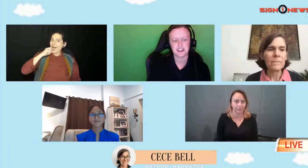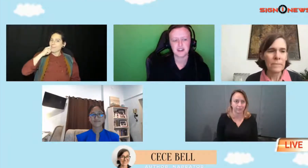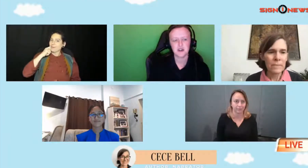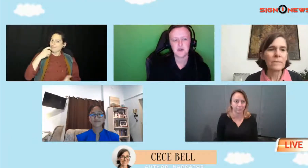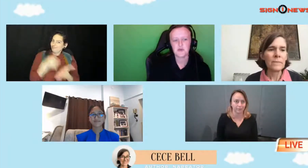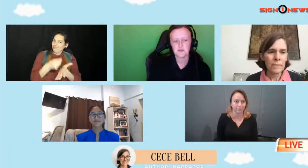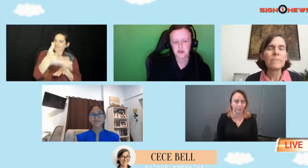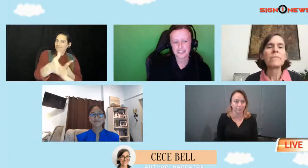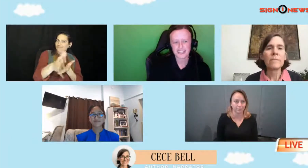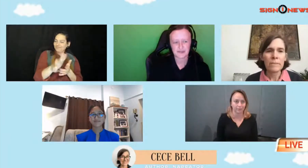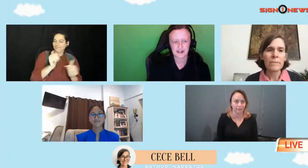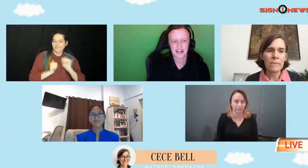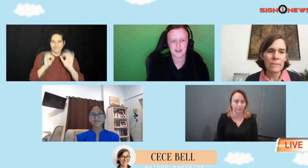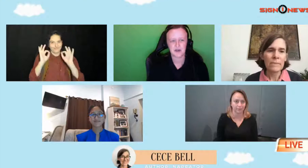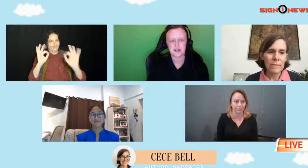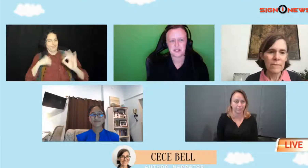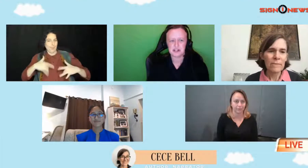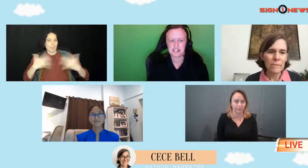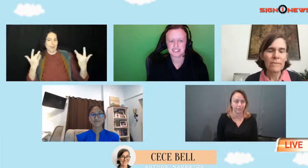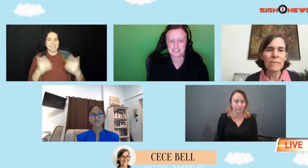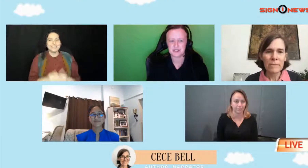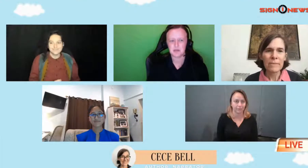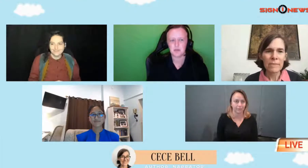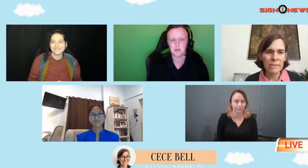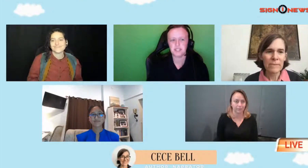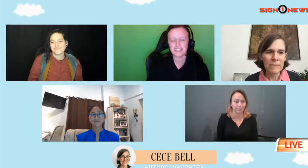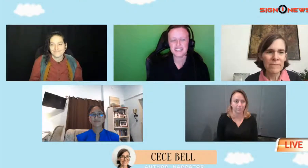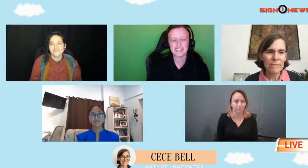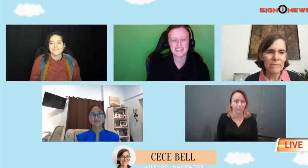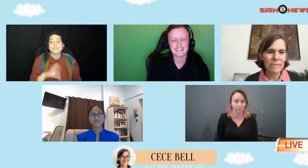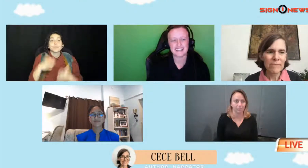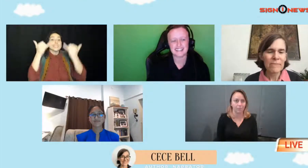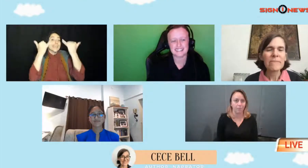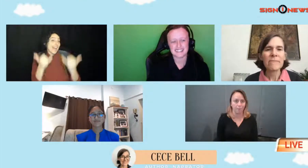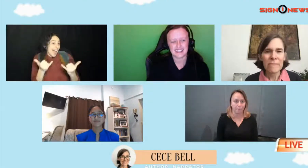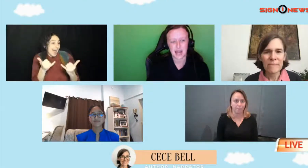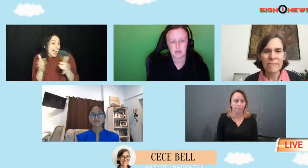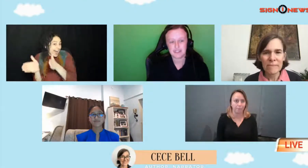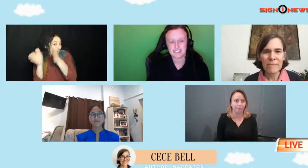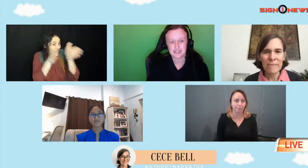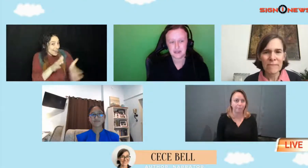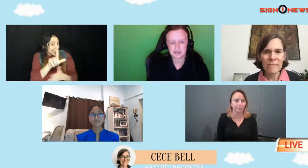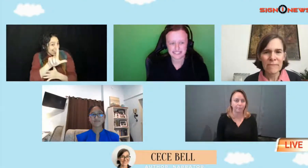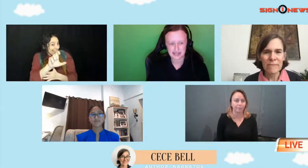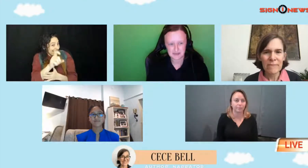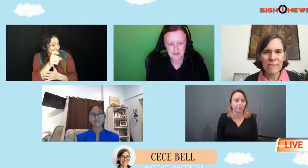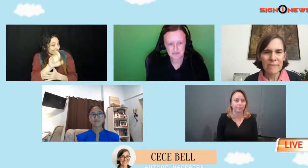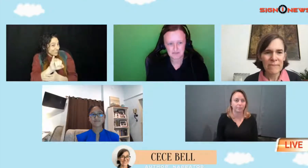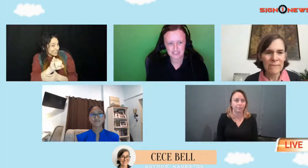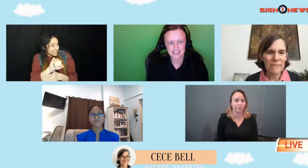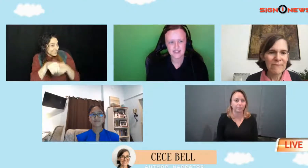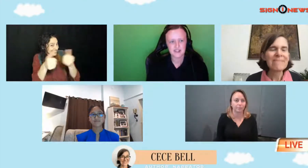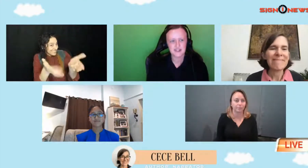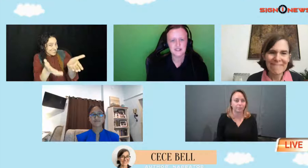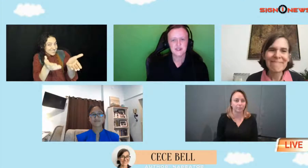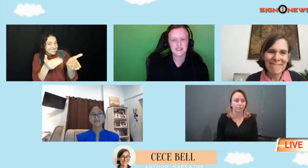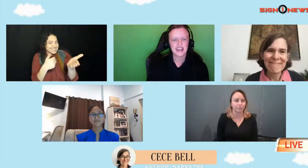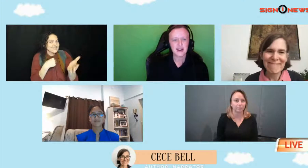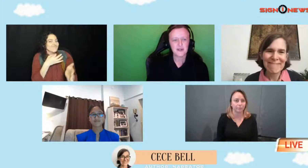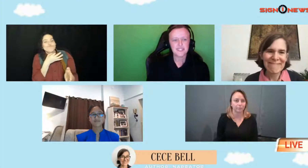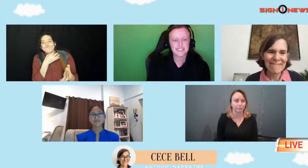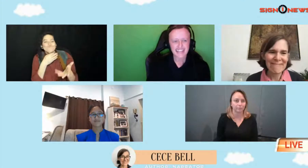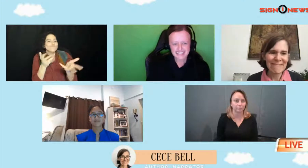disabled is not one thing. We all have our own experiences. So I'm really excited to see that Apple TV picked it up.